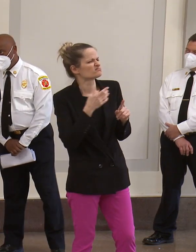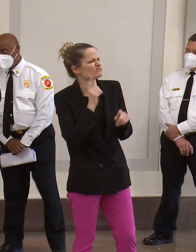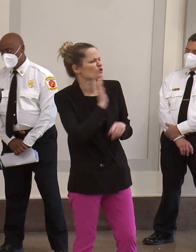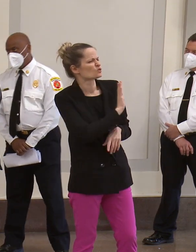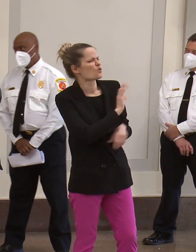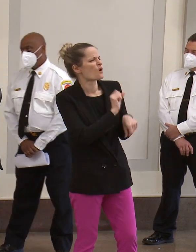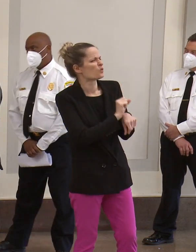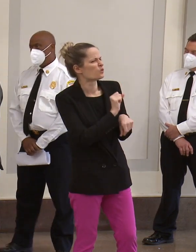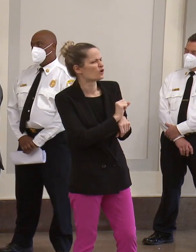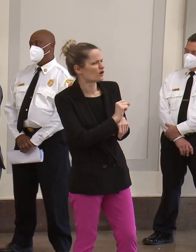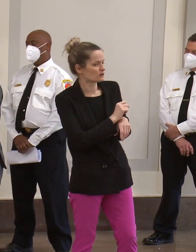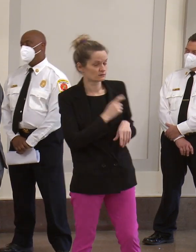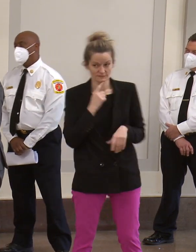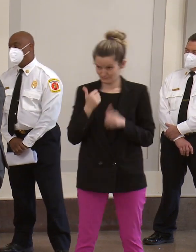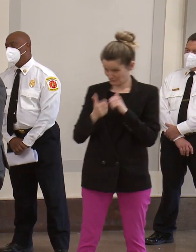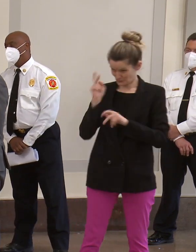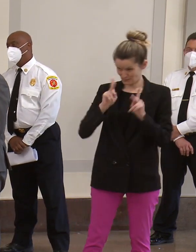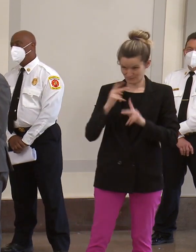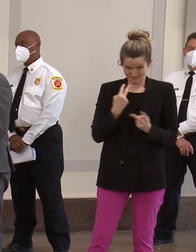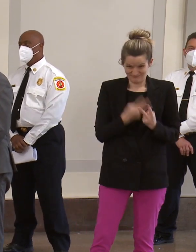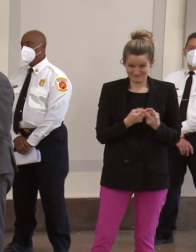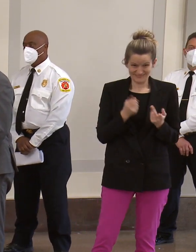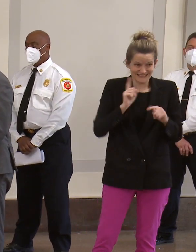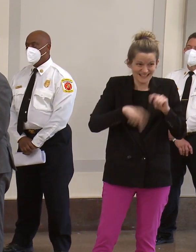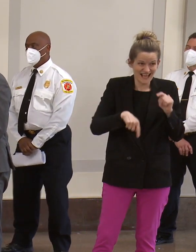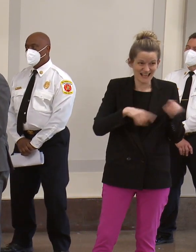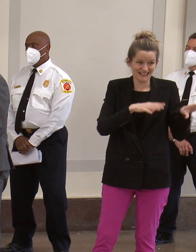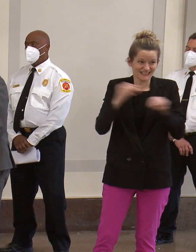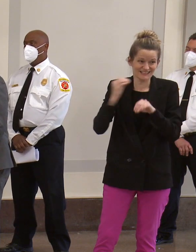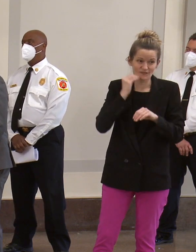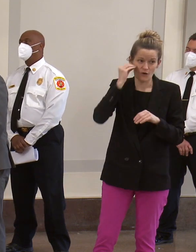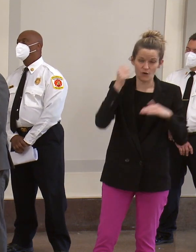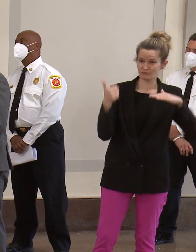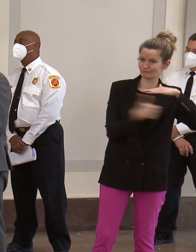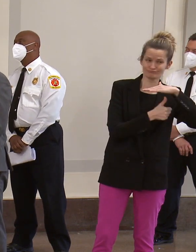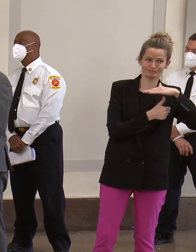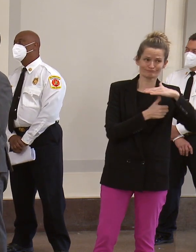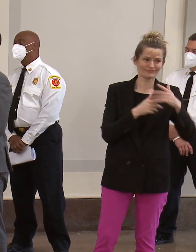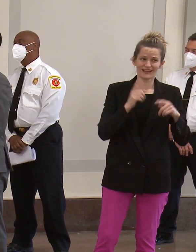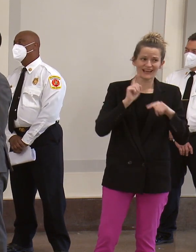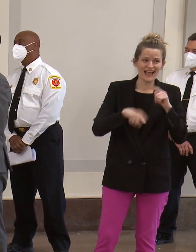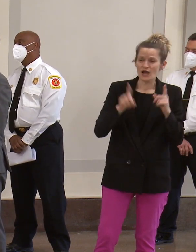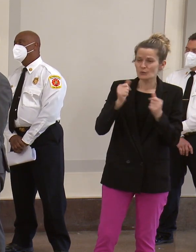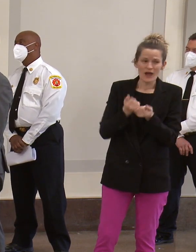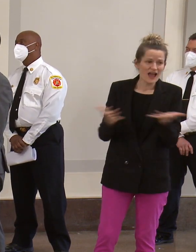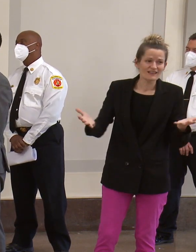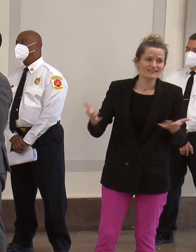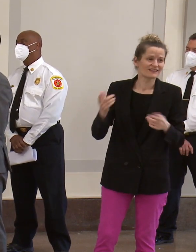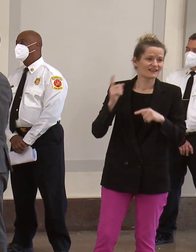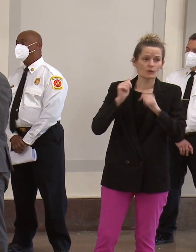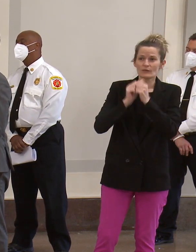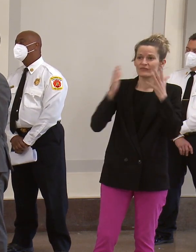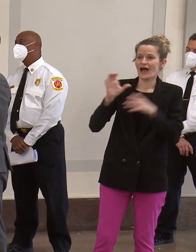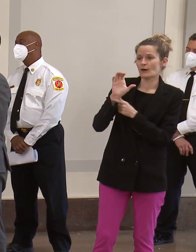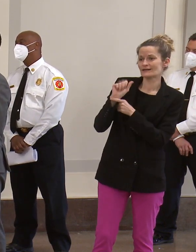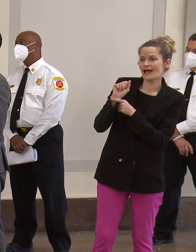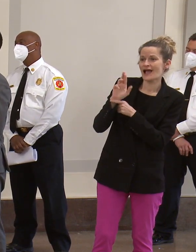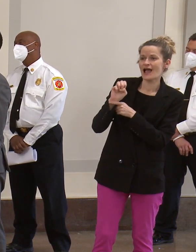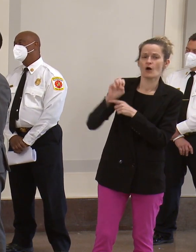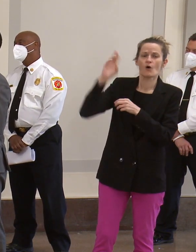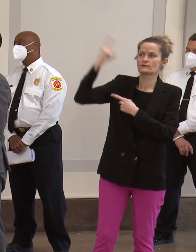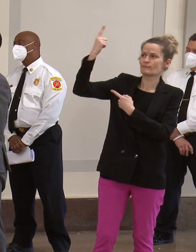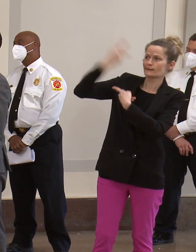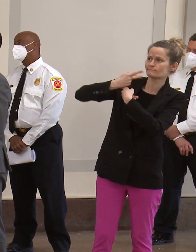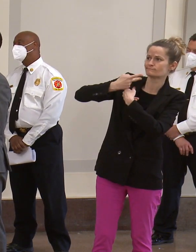homebound. Most of our patients are unable to do anything, and with their caregivers, they're unable to come out as well. So these people actually